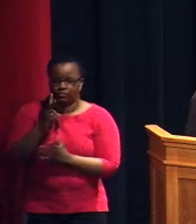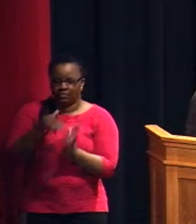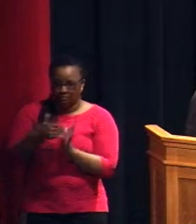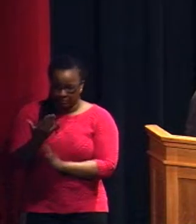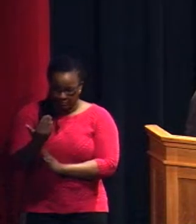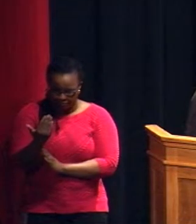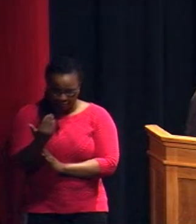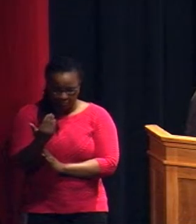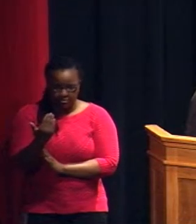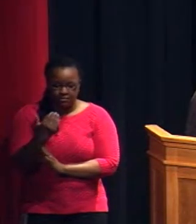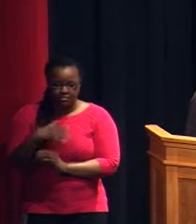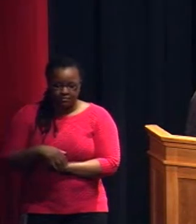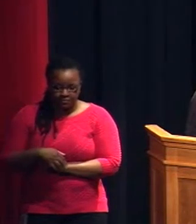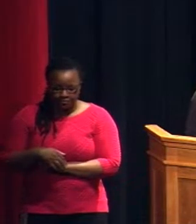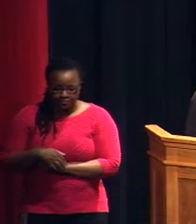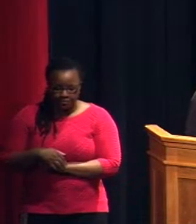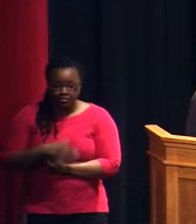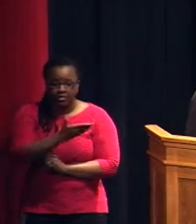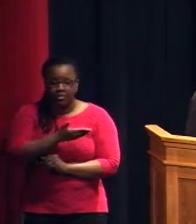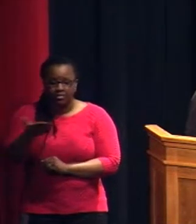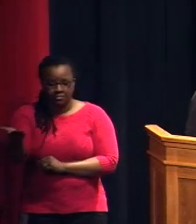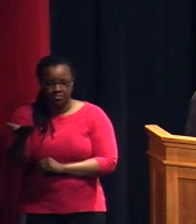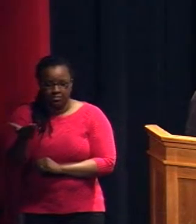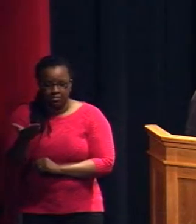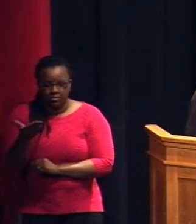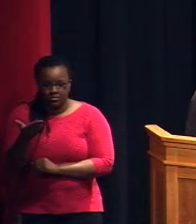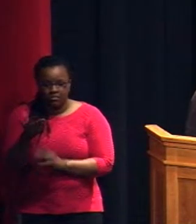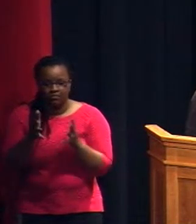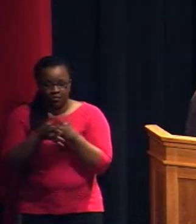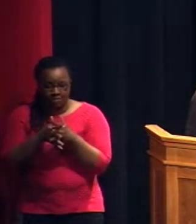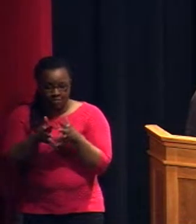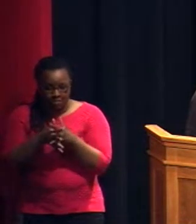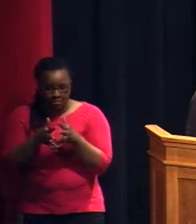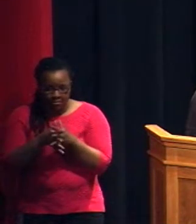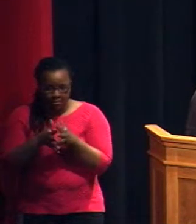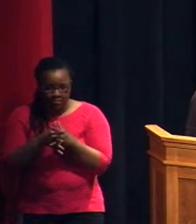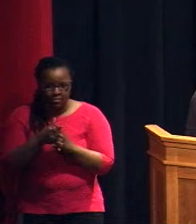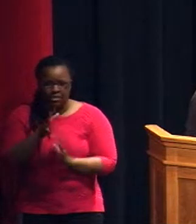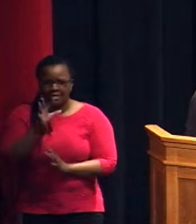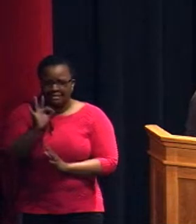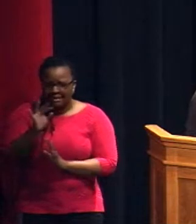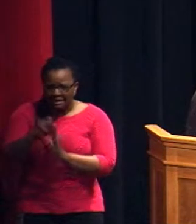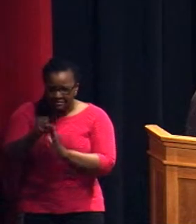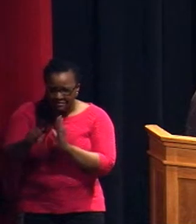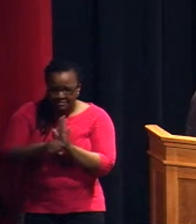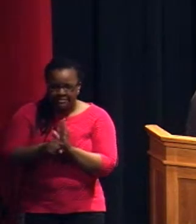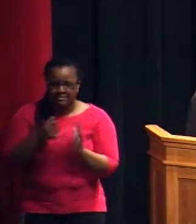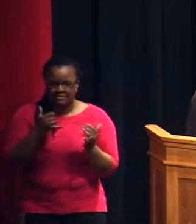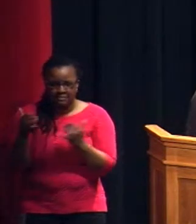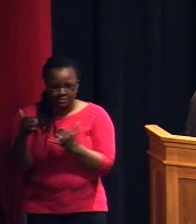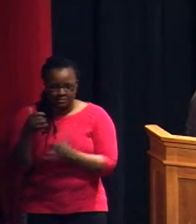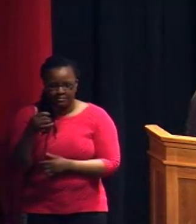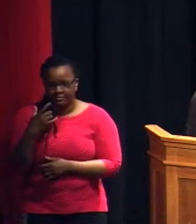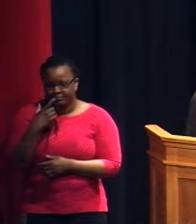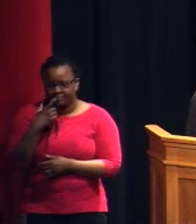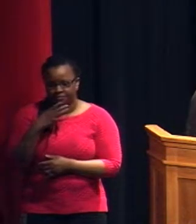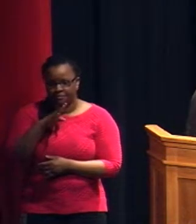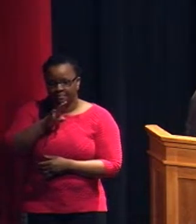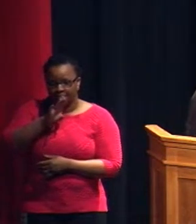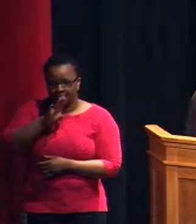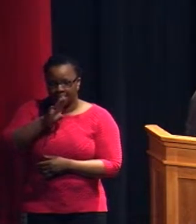overall in the 1995 draft before playing 9 seasons for the Buffalo Bills and an additional 4 for the Chicago